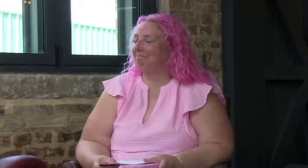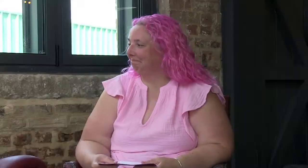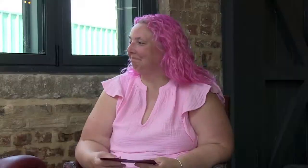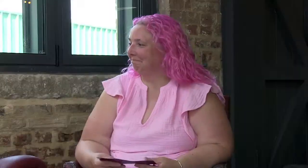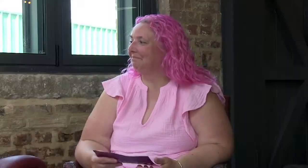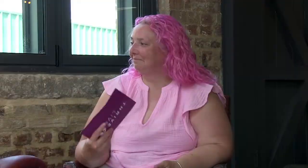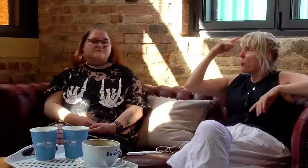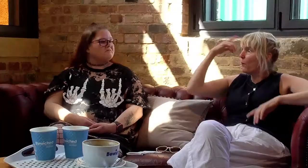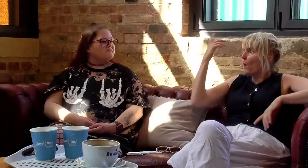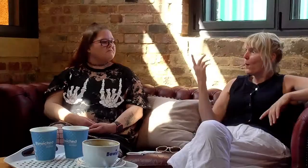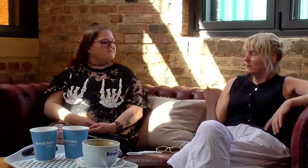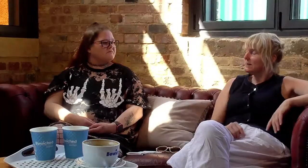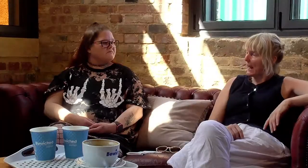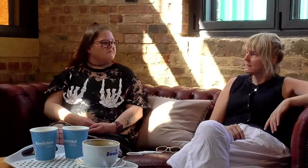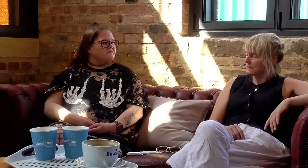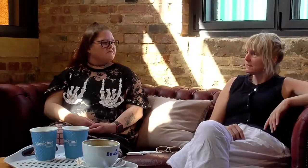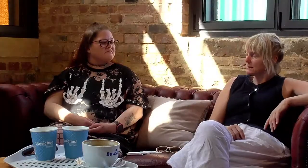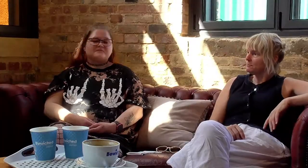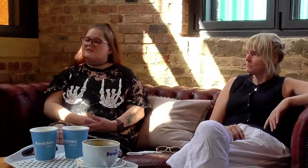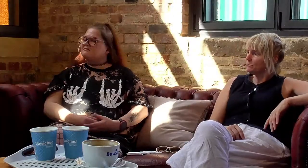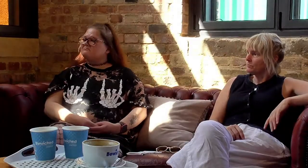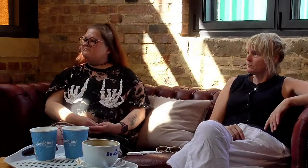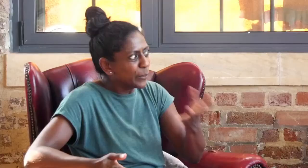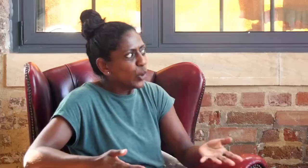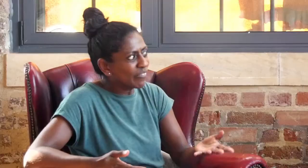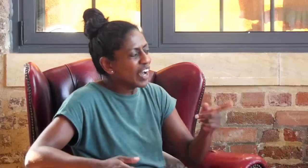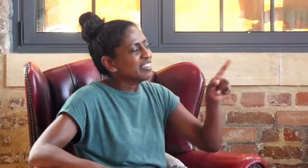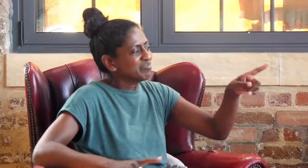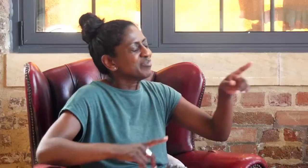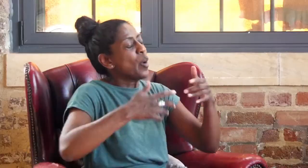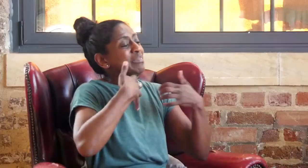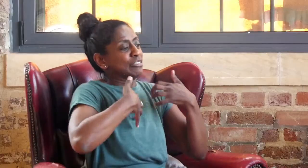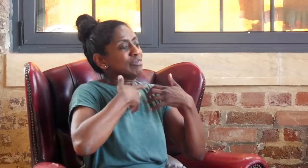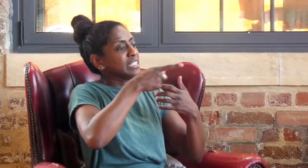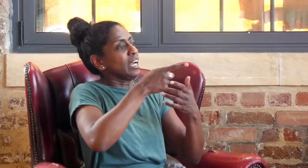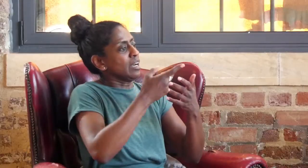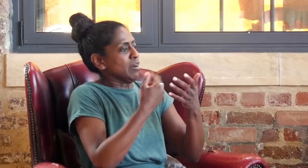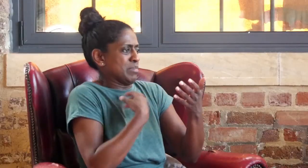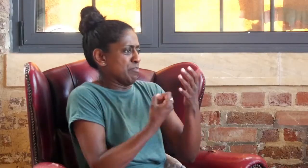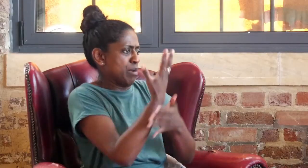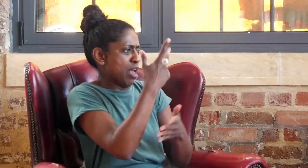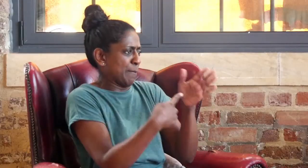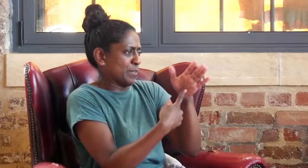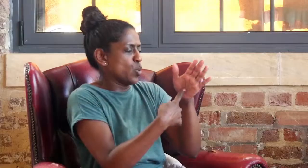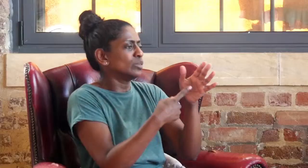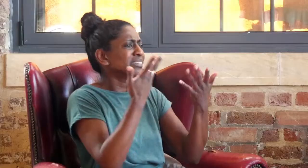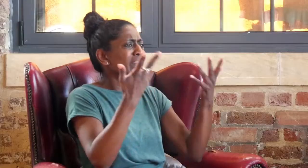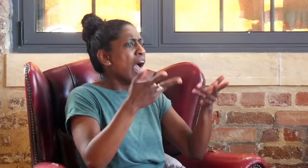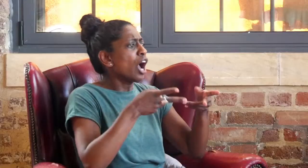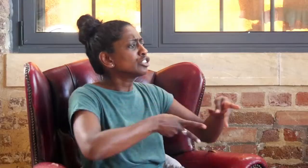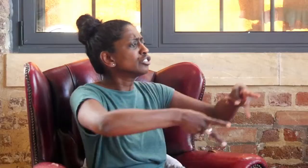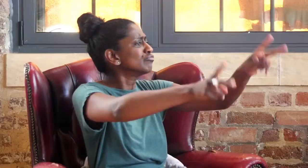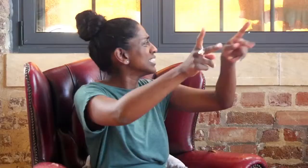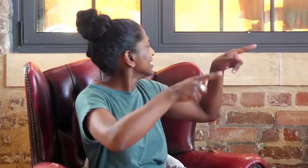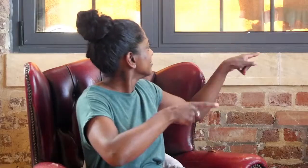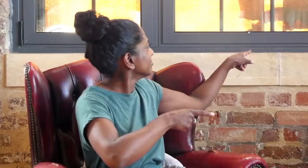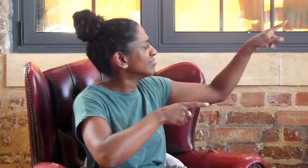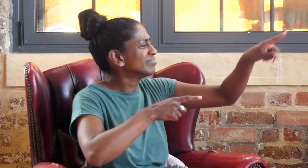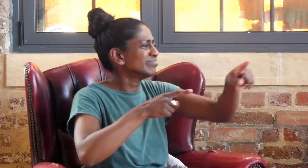started growing. It was amazing. I'd never even thought about it. Oh, it's beautiful. It really, really is beautiful, isn't it? I think it's so interesting. The same